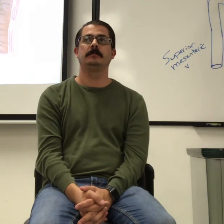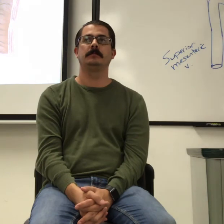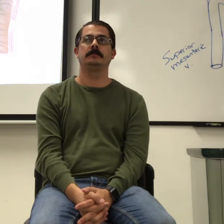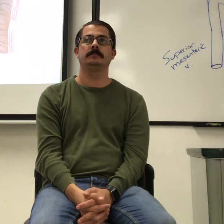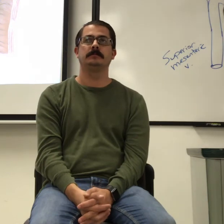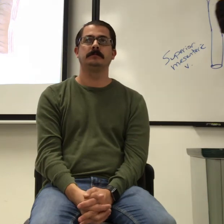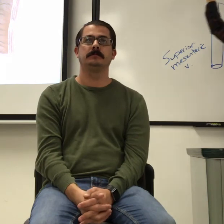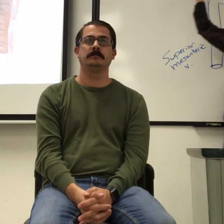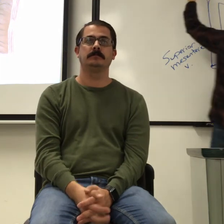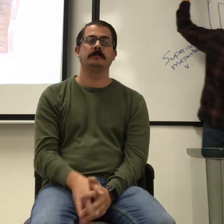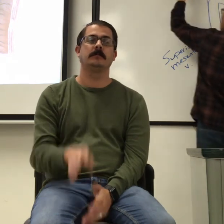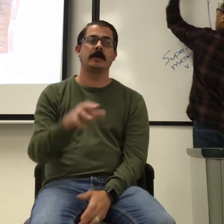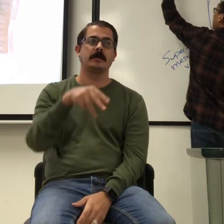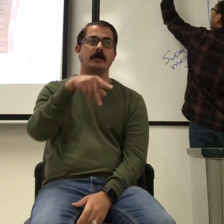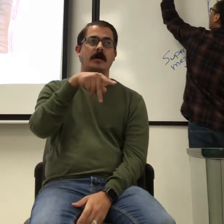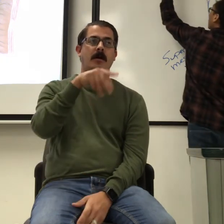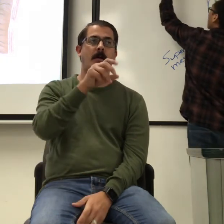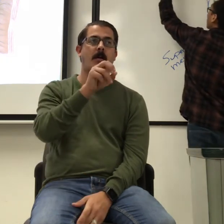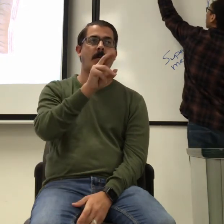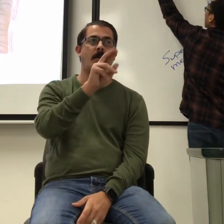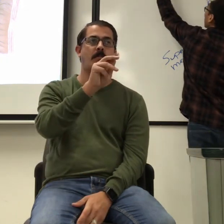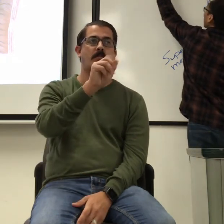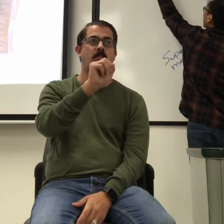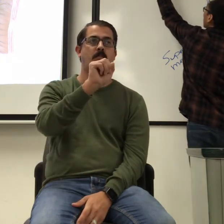So that's portal vein going